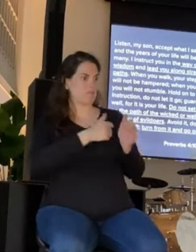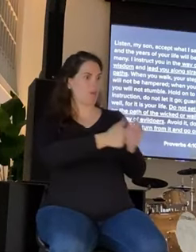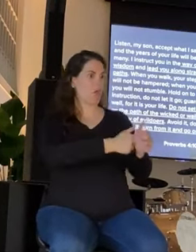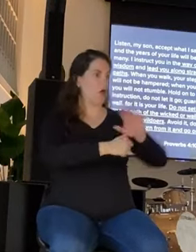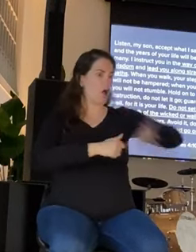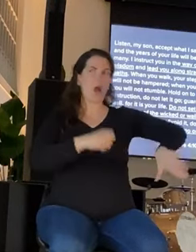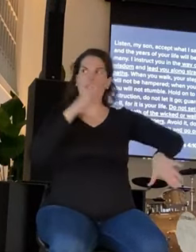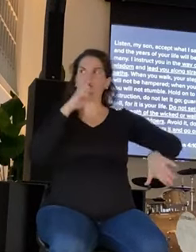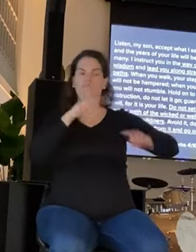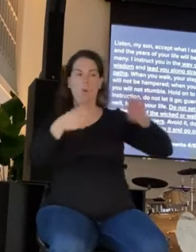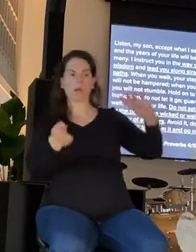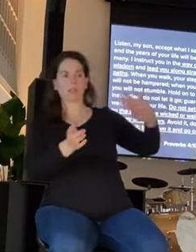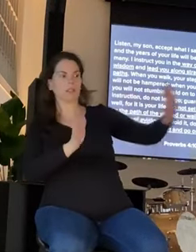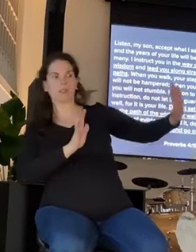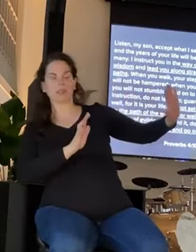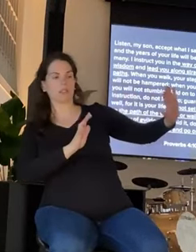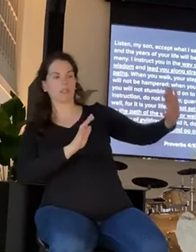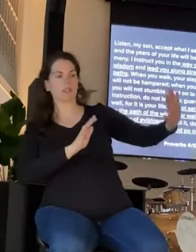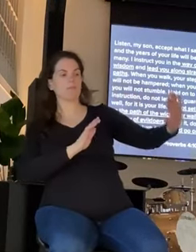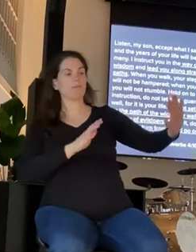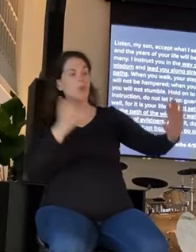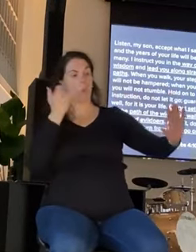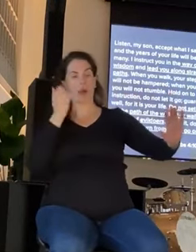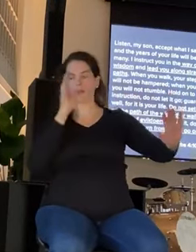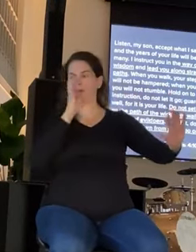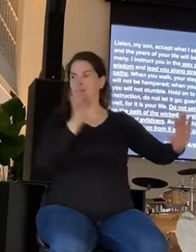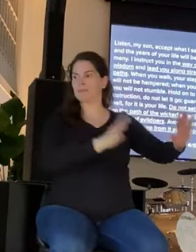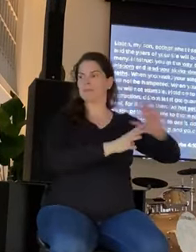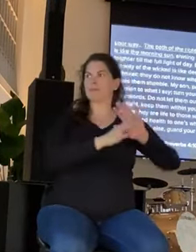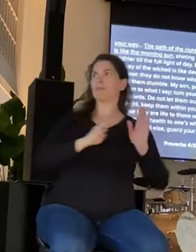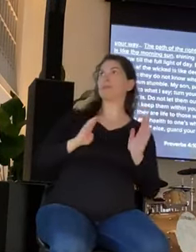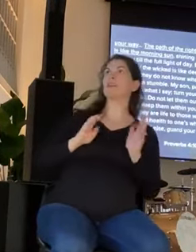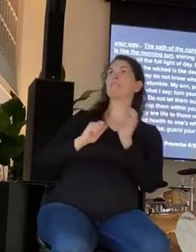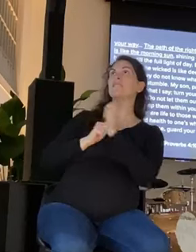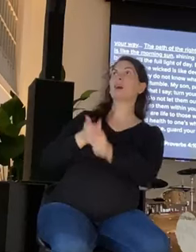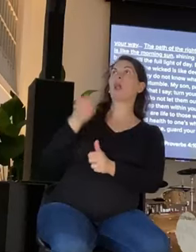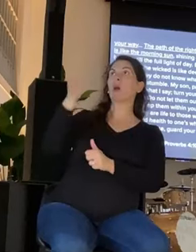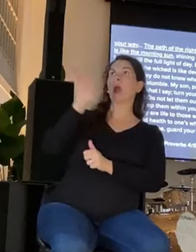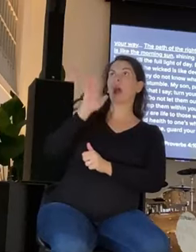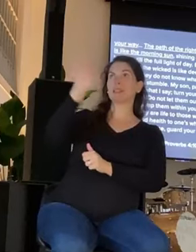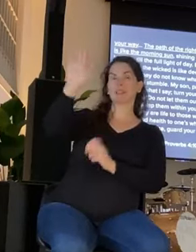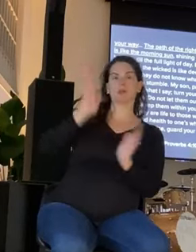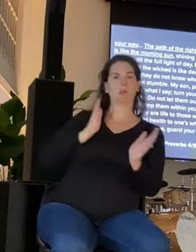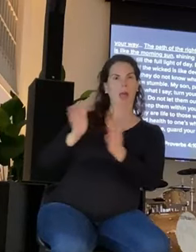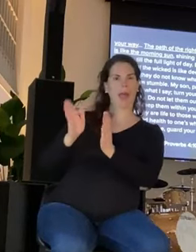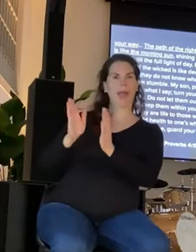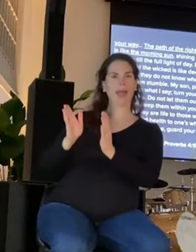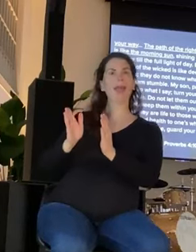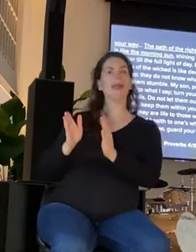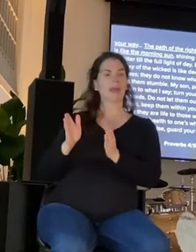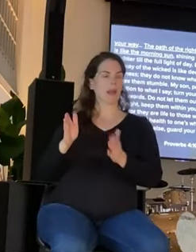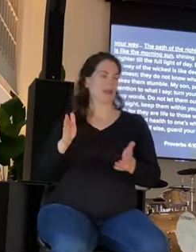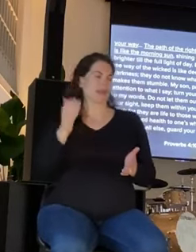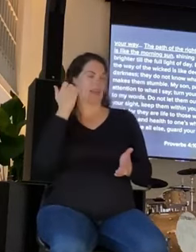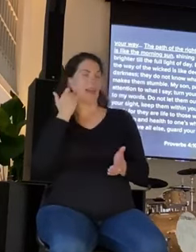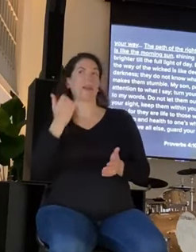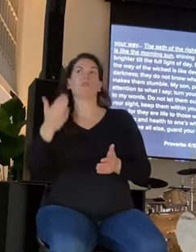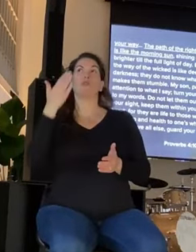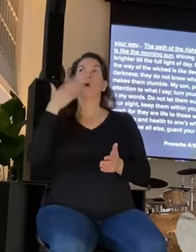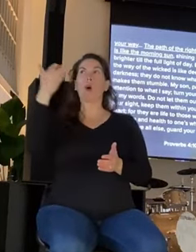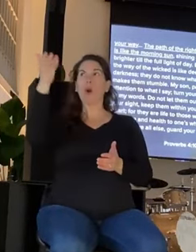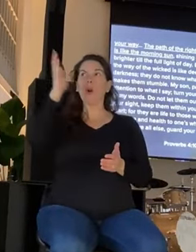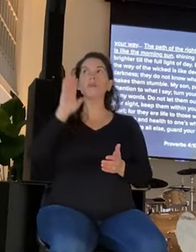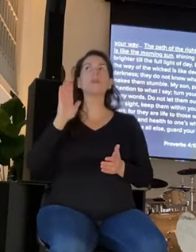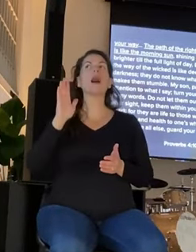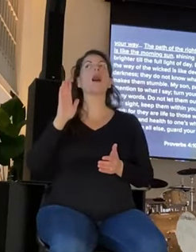it. Don't travel on it. Turn from it and go your way. The path of the righteous is like the morning sun,